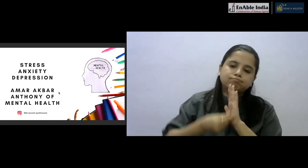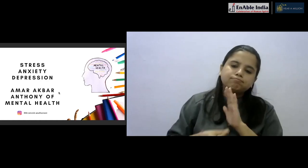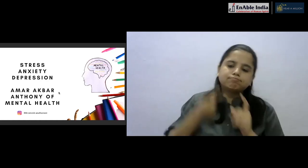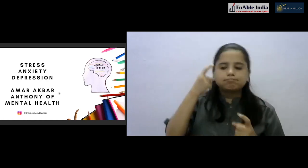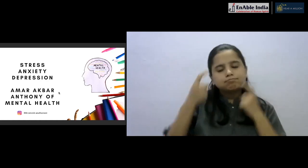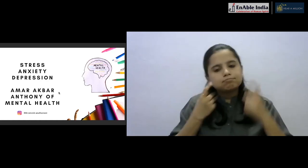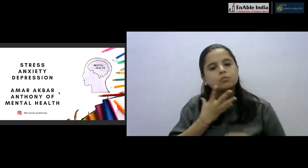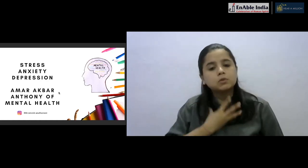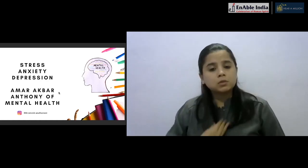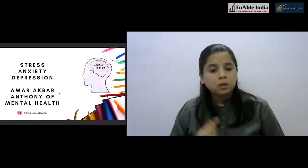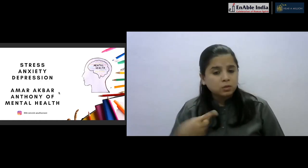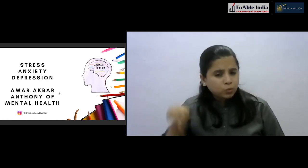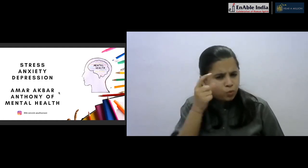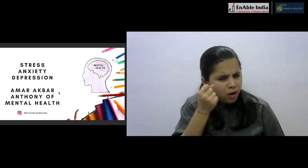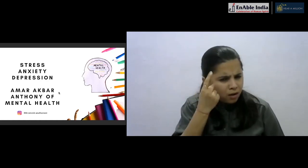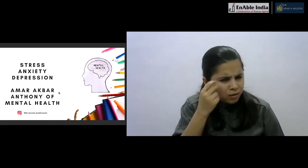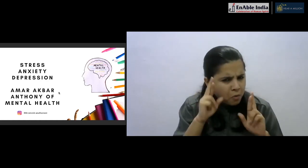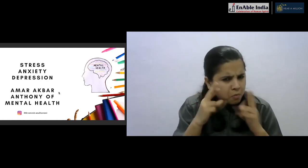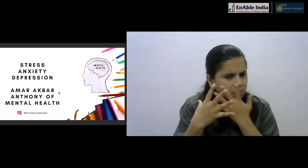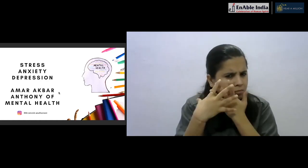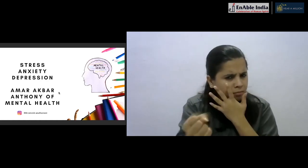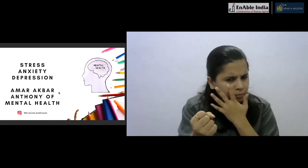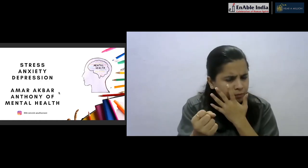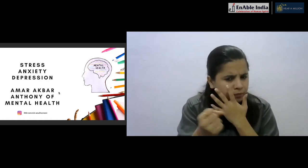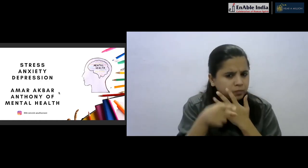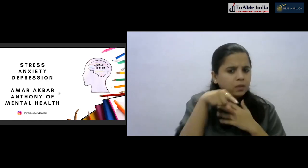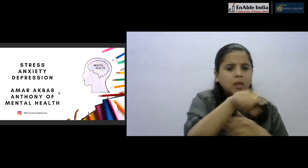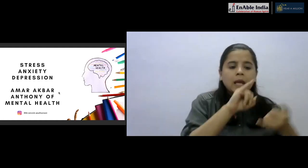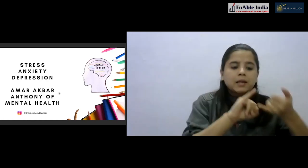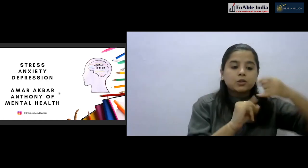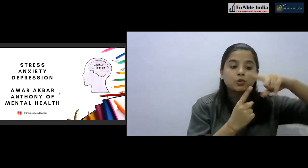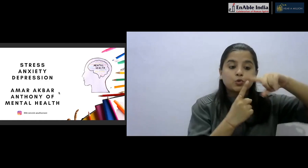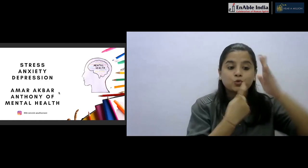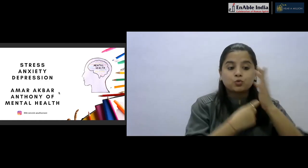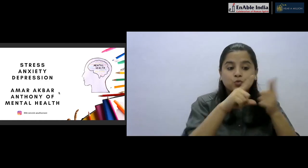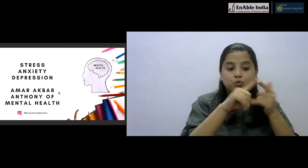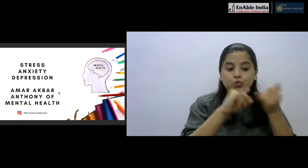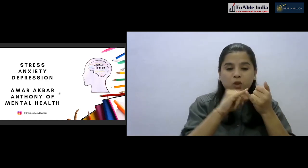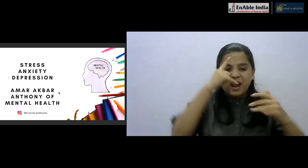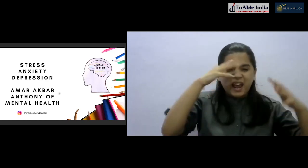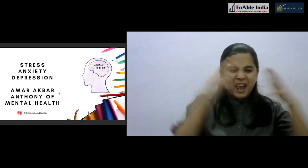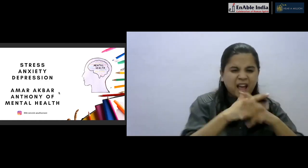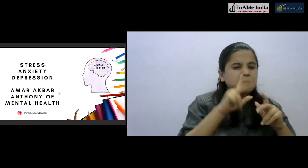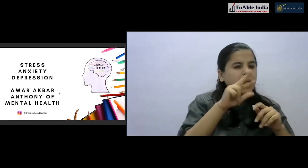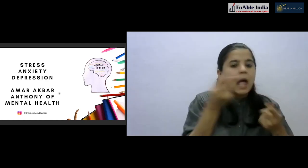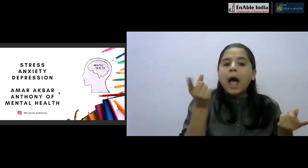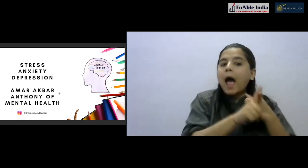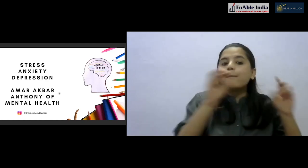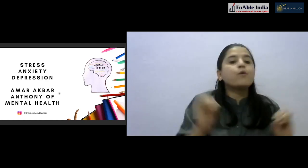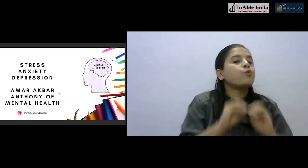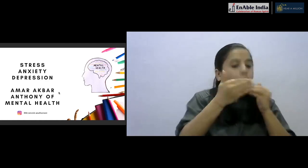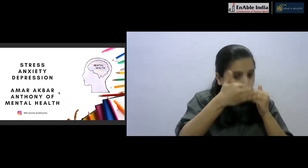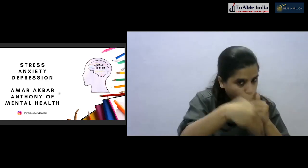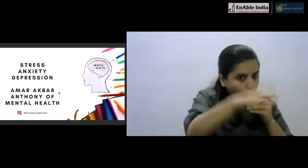Are you with me on that? Do you know what I'm trying to say? Stress, nothing has happened, it is going to happen in future.